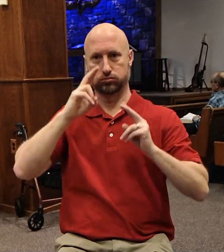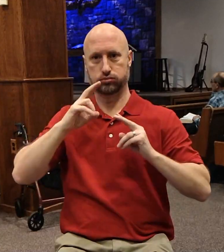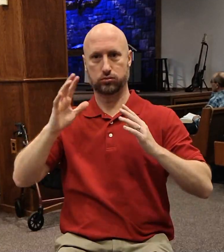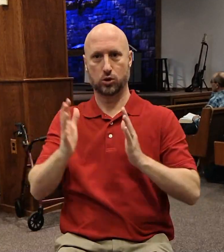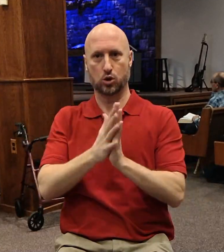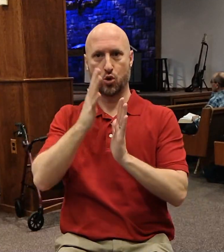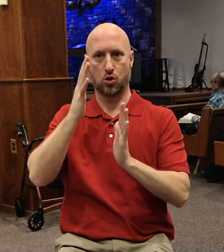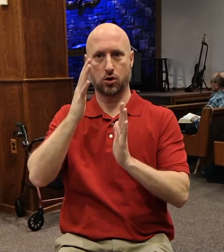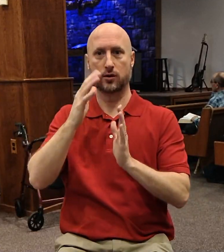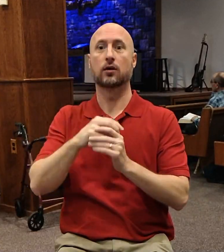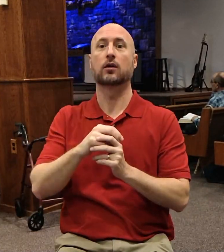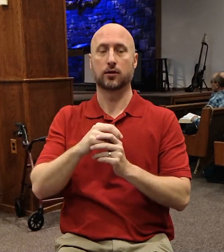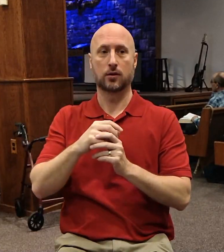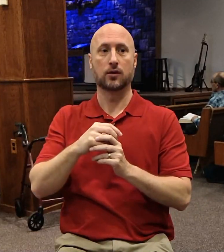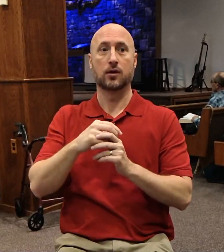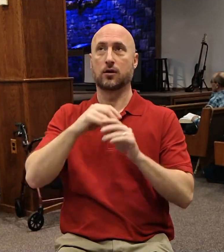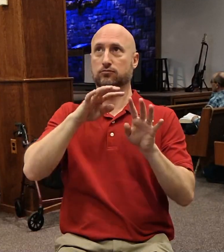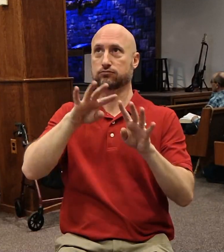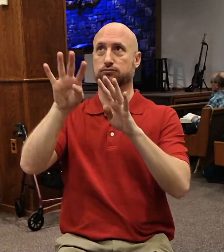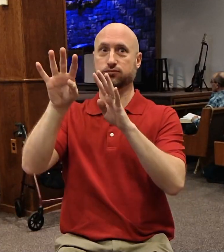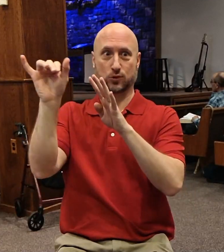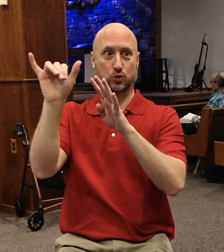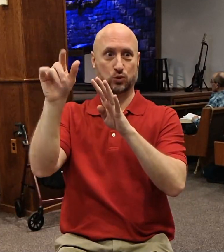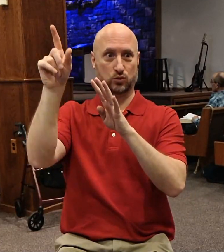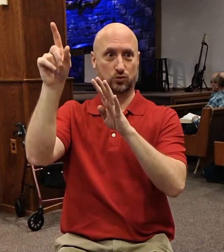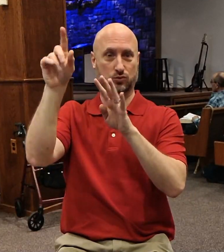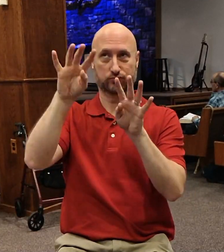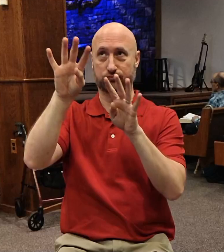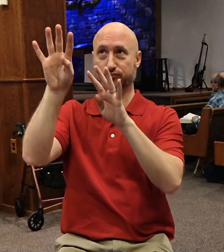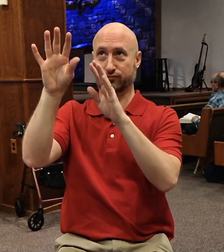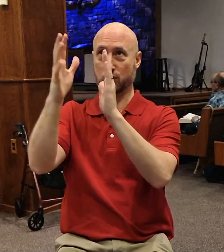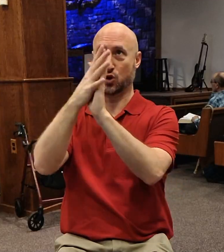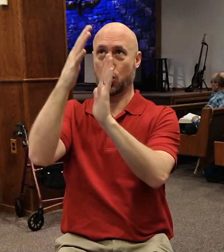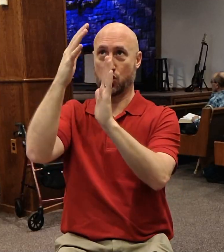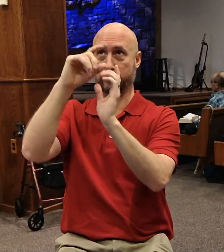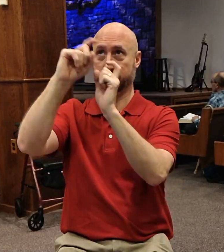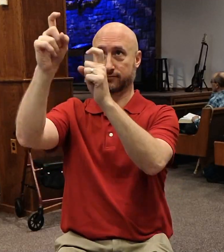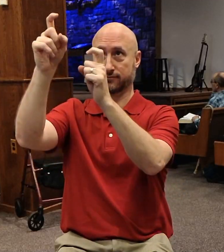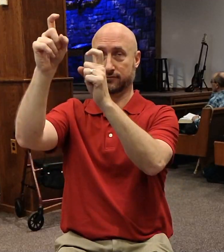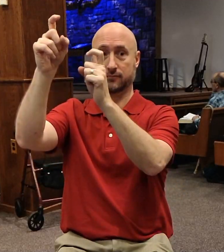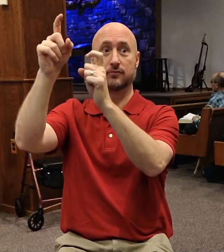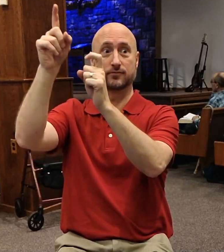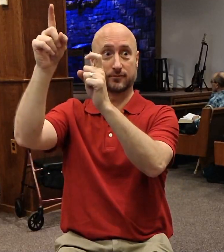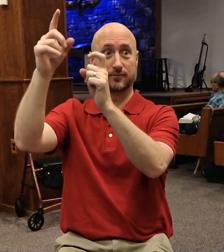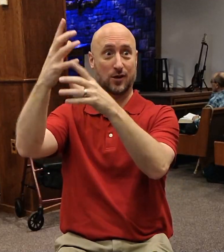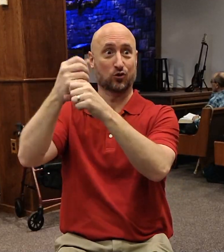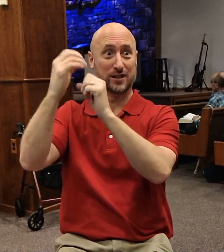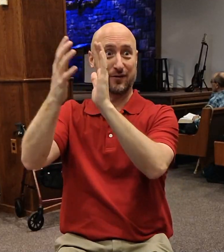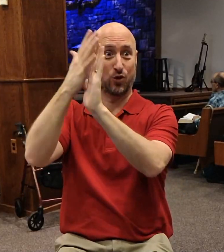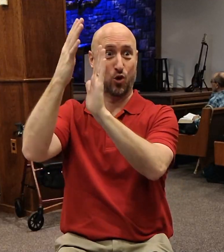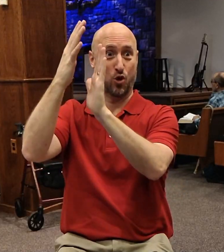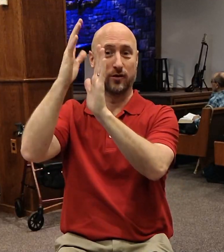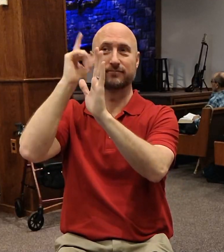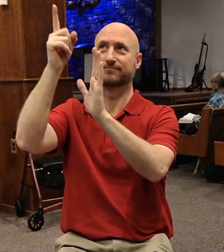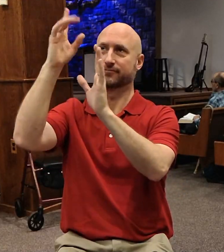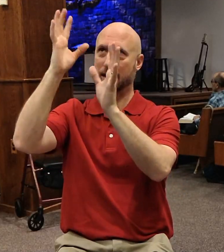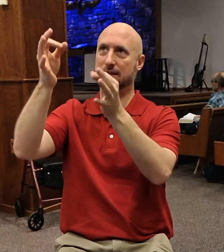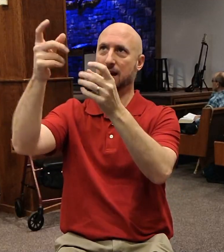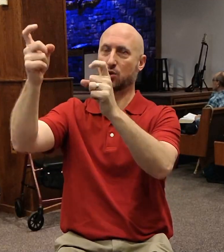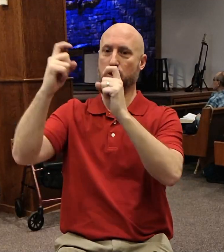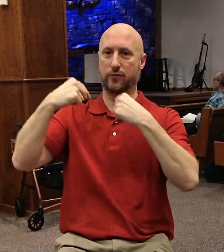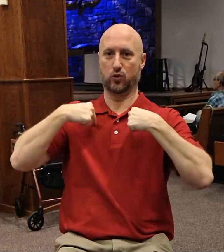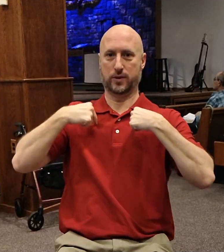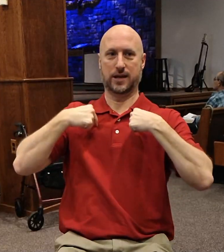Since the Father is glorified, then he will glorify, future tense, himself. And it says immediately